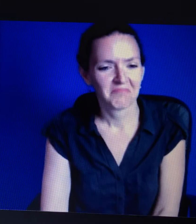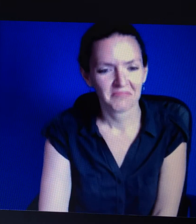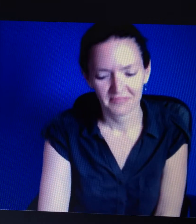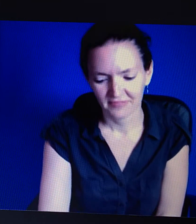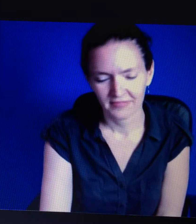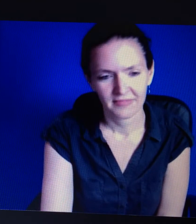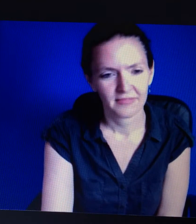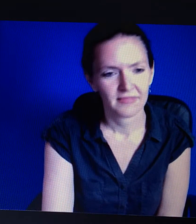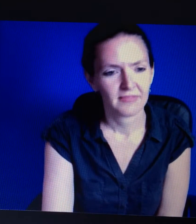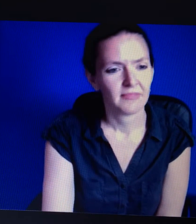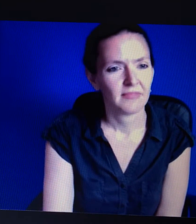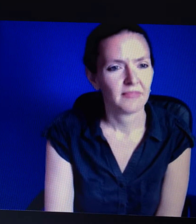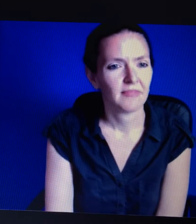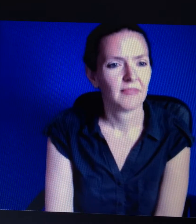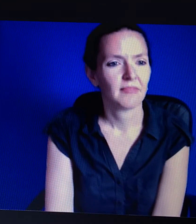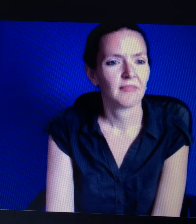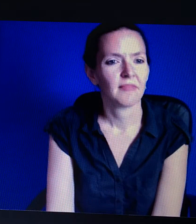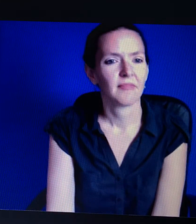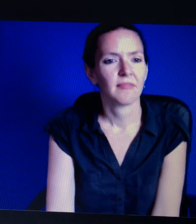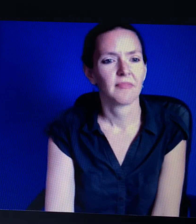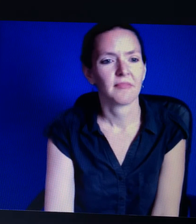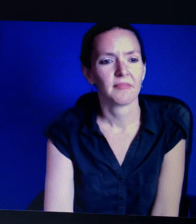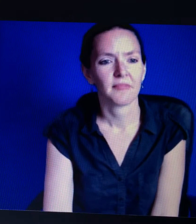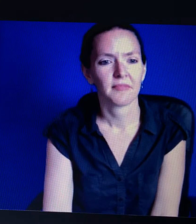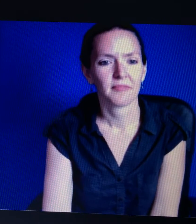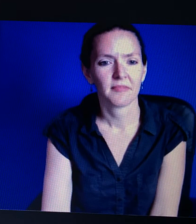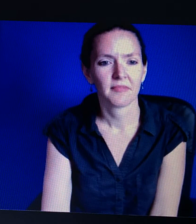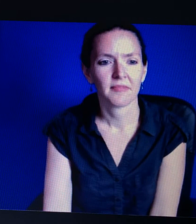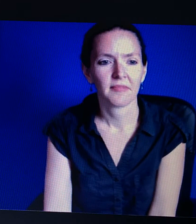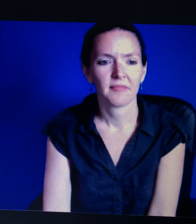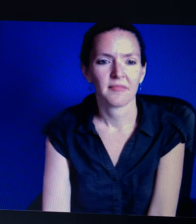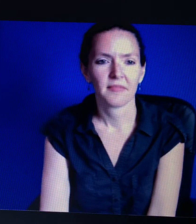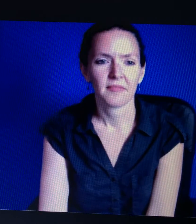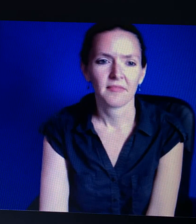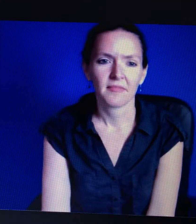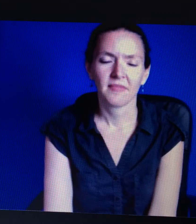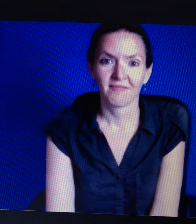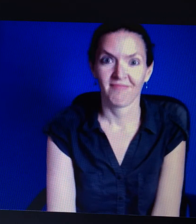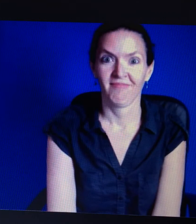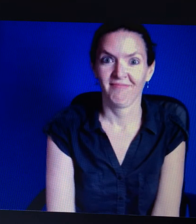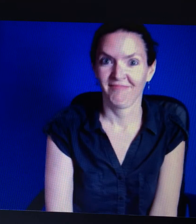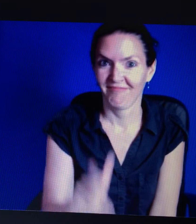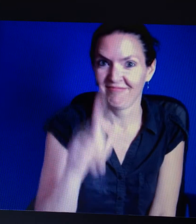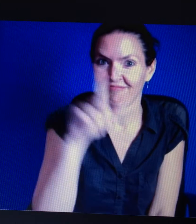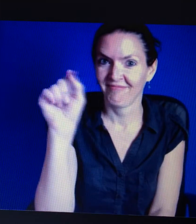But usually you want to keep it the way it is.